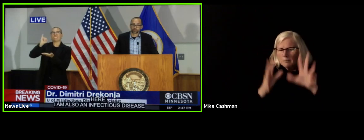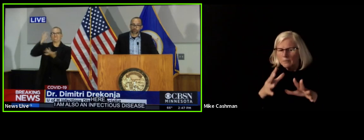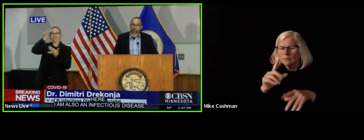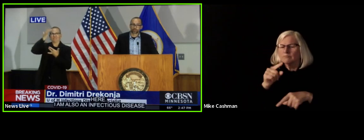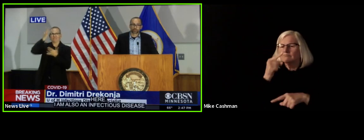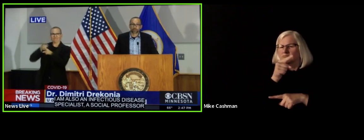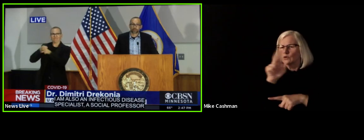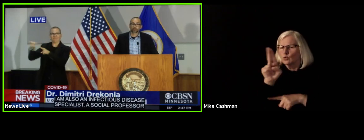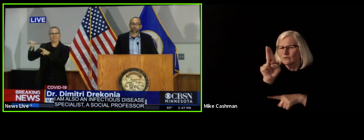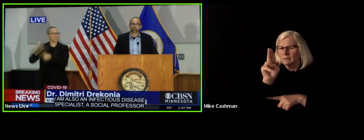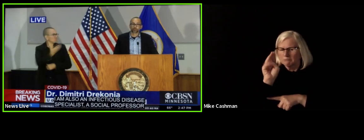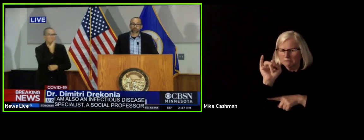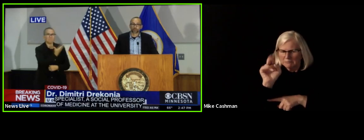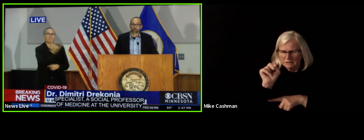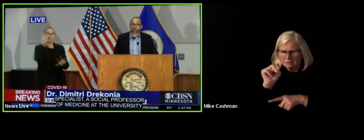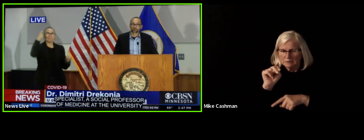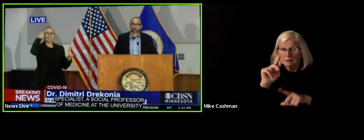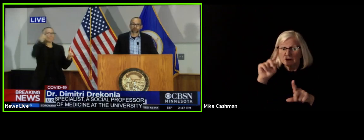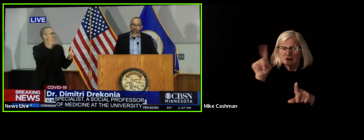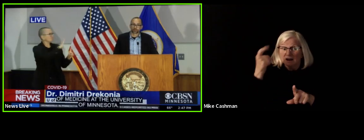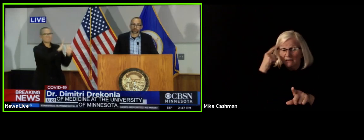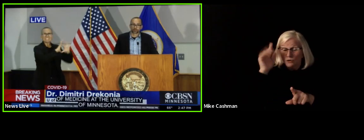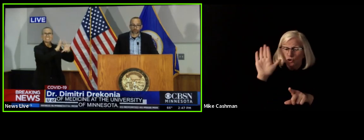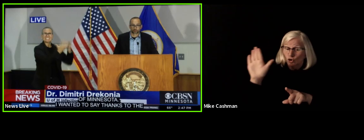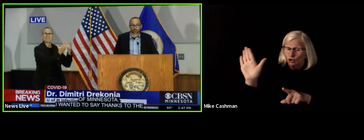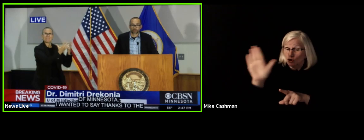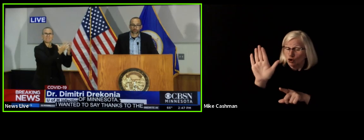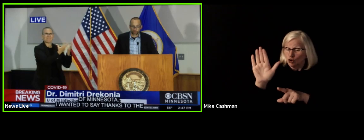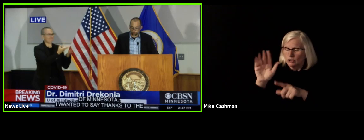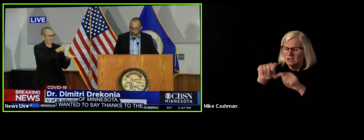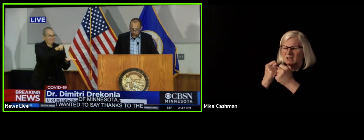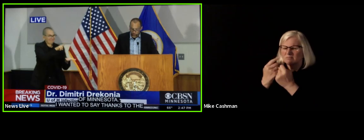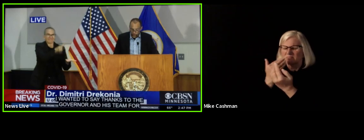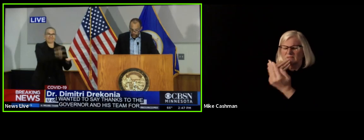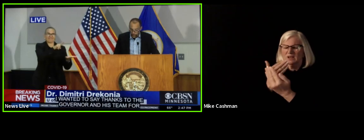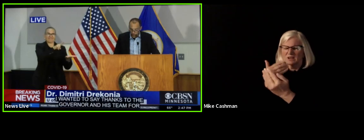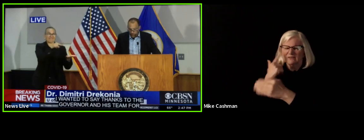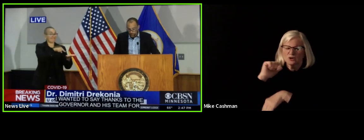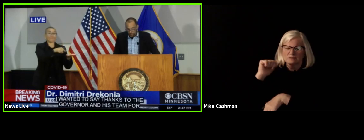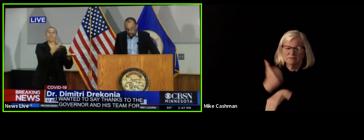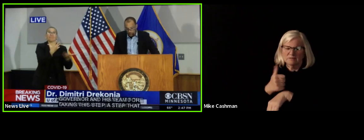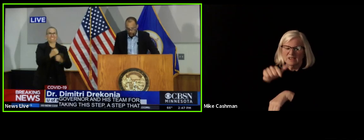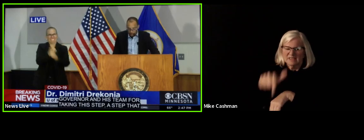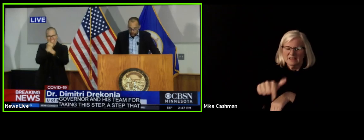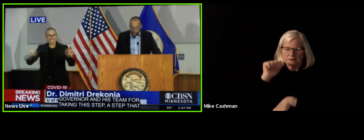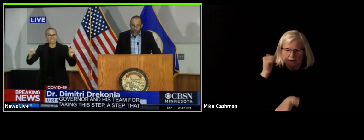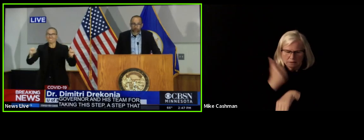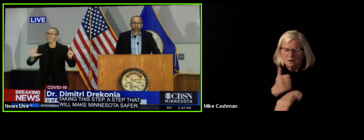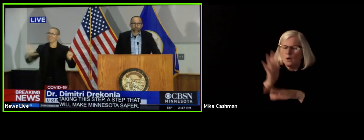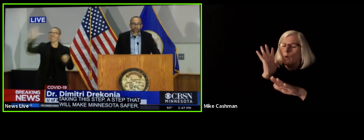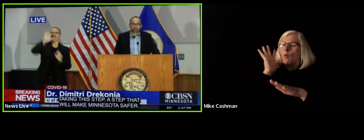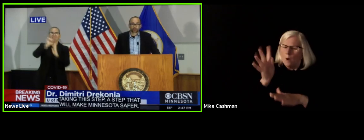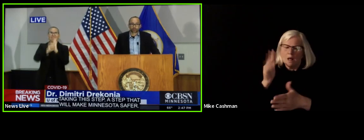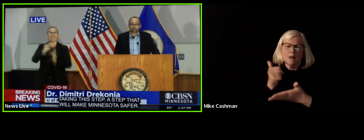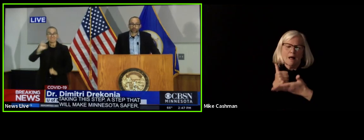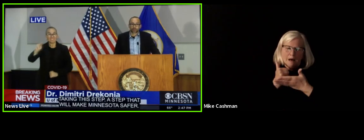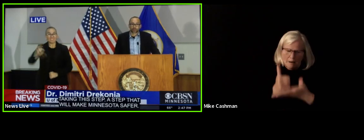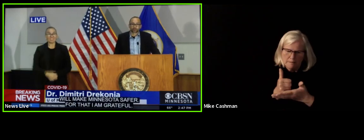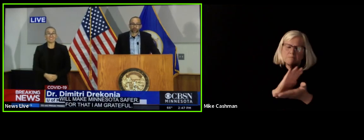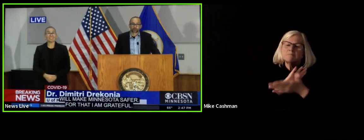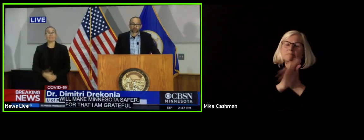this step. It is a step that really will make Minnesota safer, and for that, I'm really grateful. My normal job, I spend